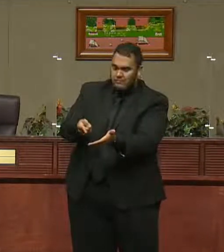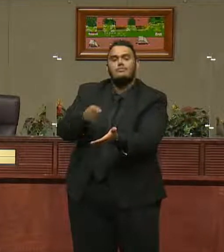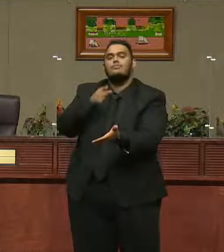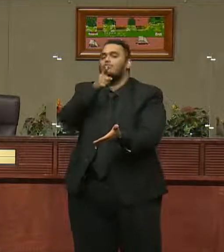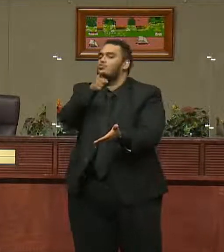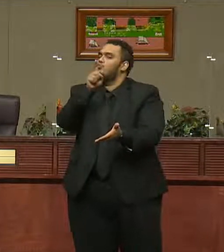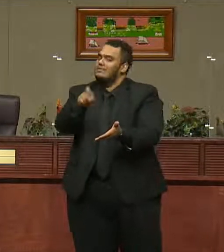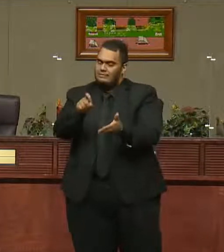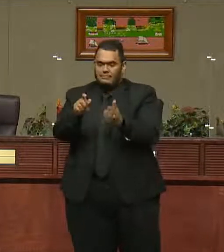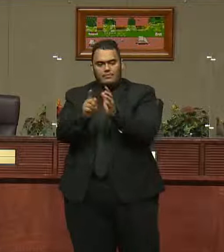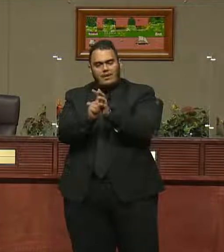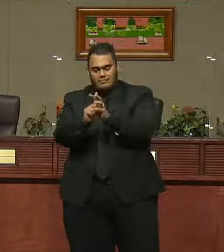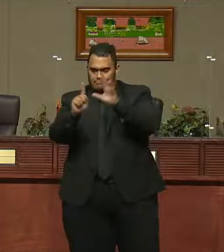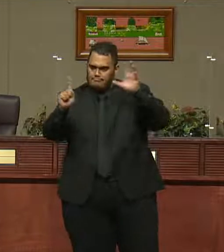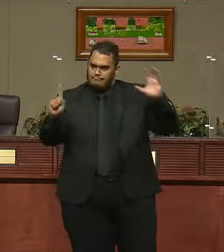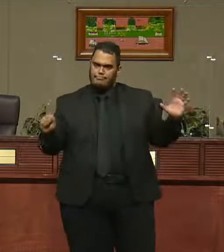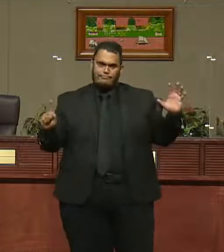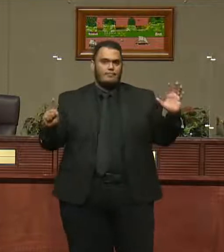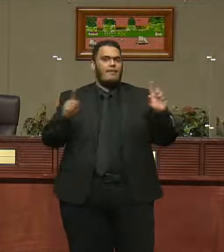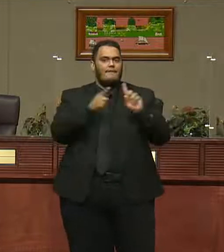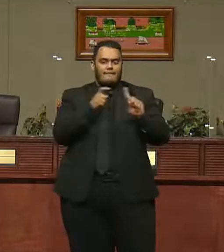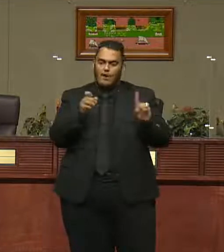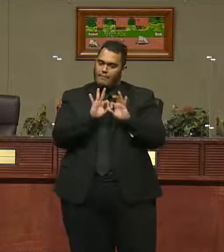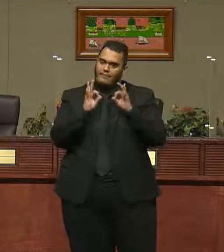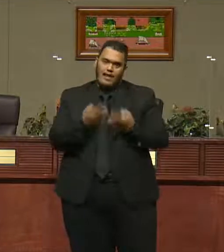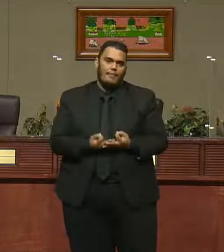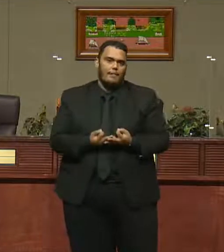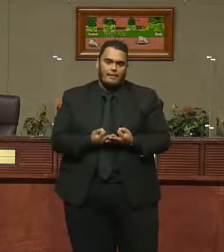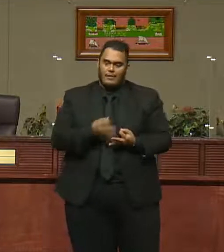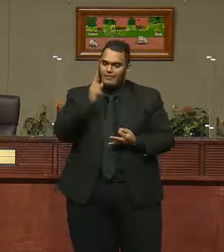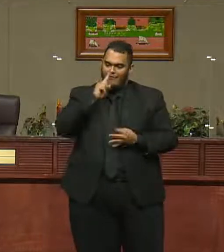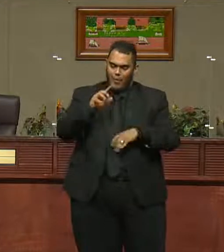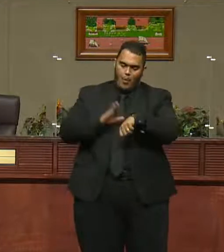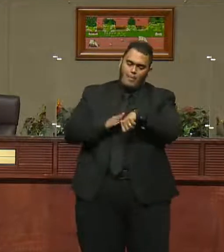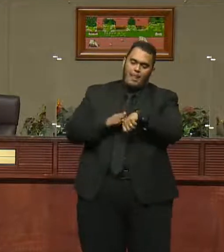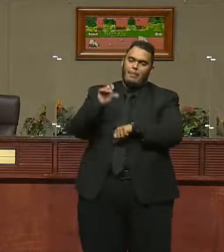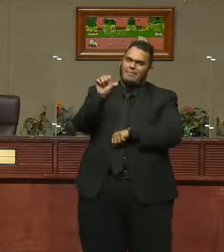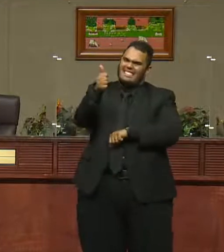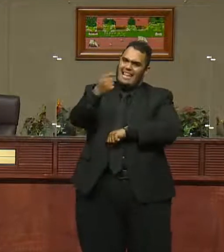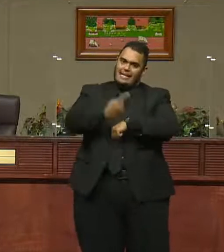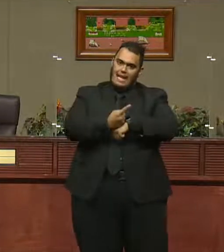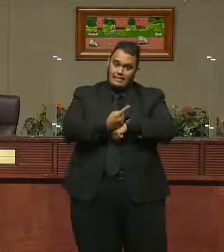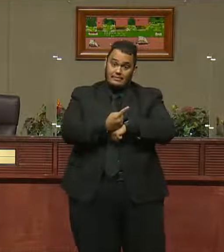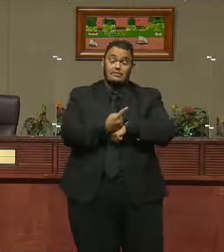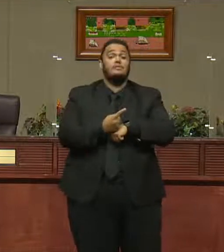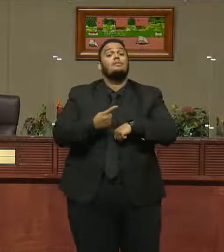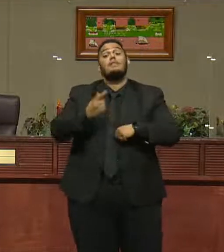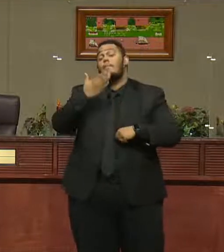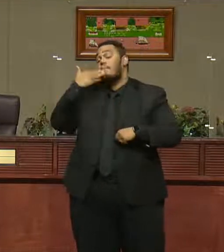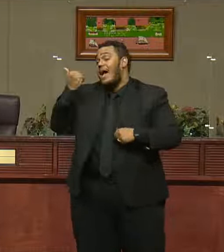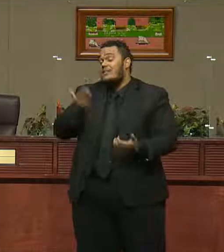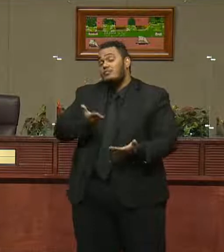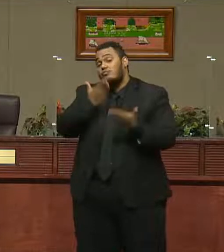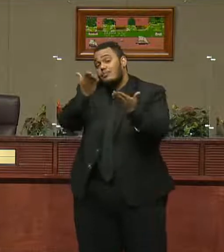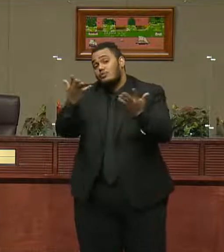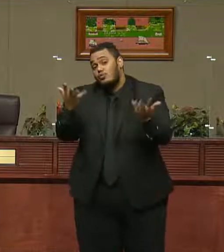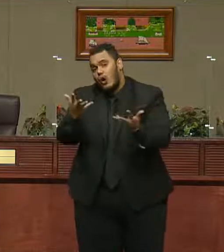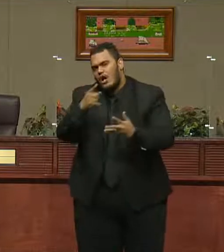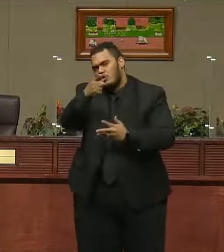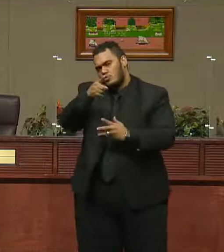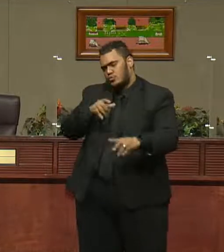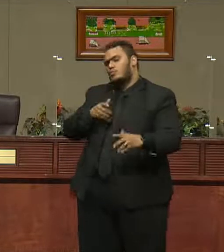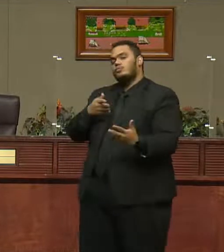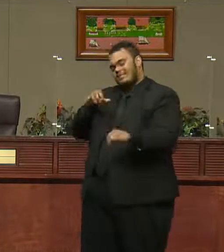testing, for a minimum of 10 days. And the best recommendation is to stay home for 14 days to look out for symptoms so that you